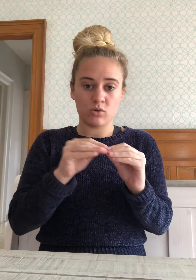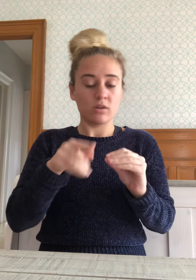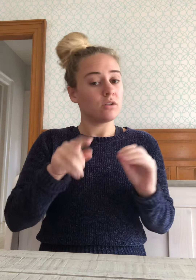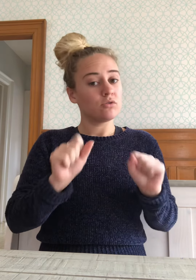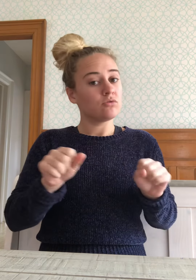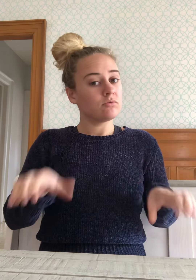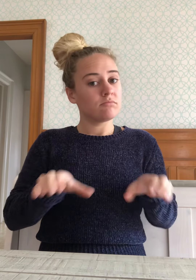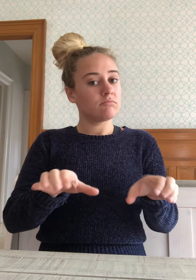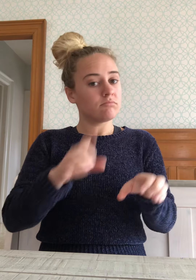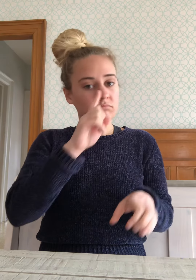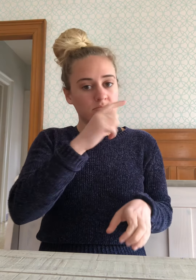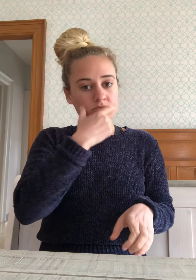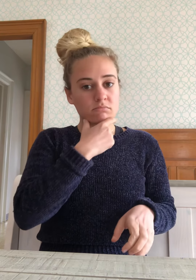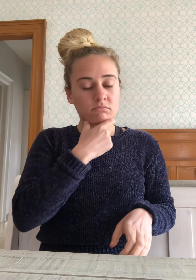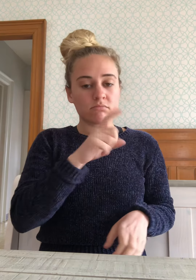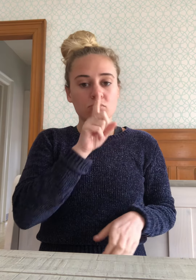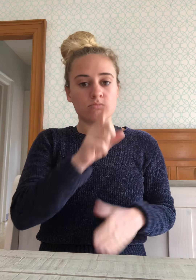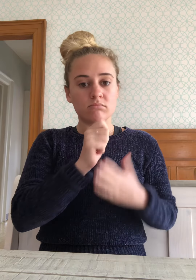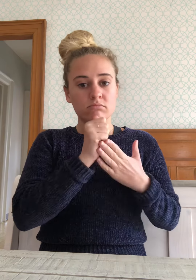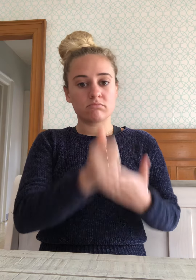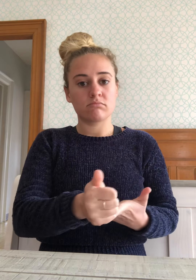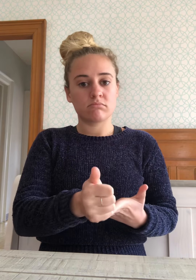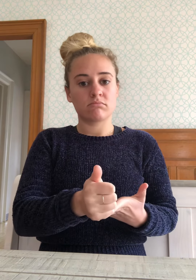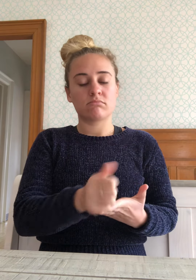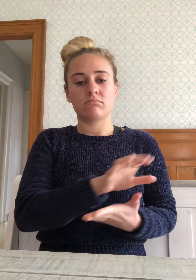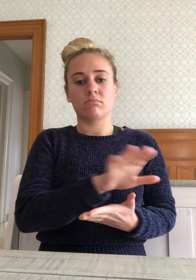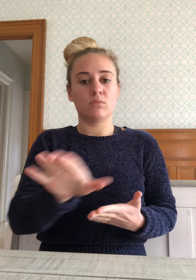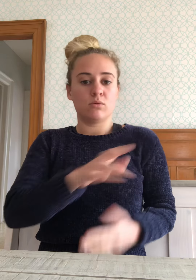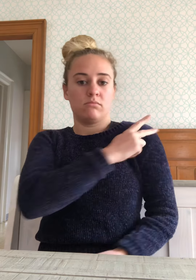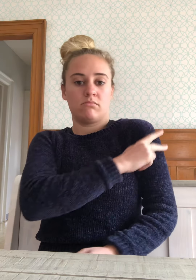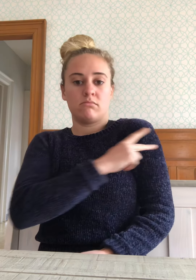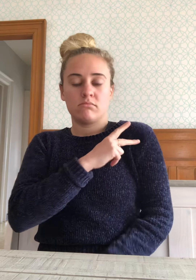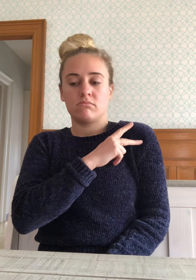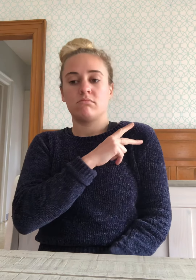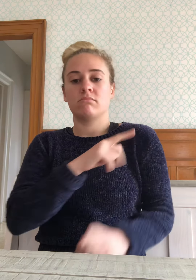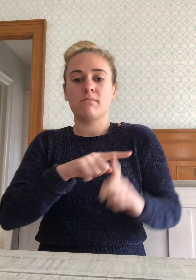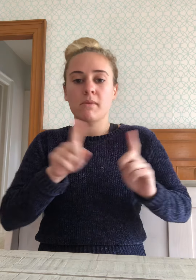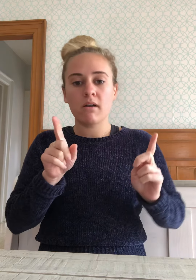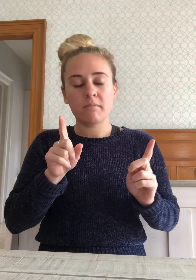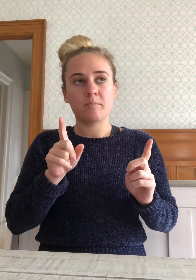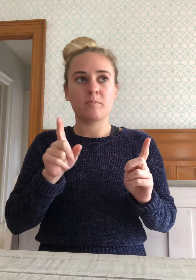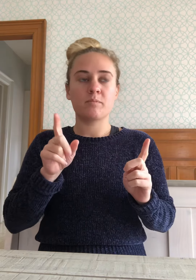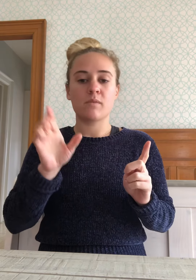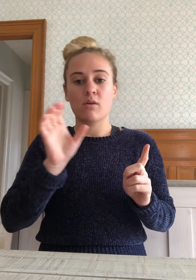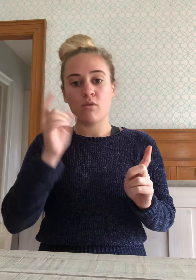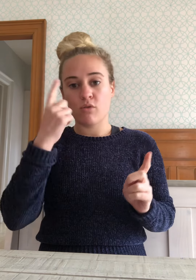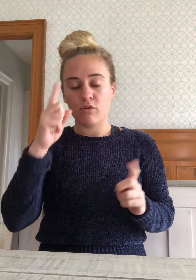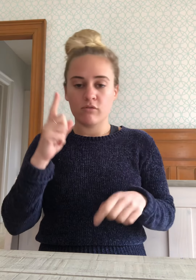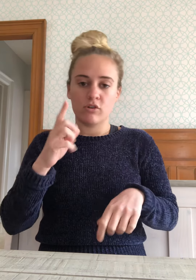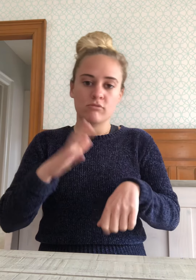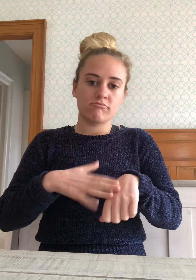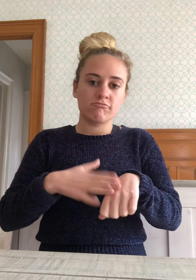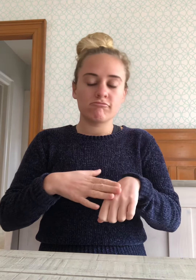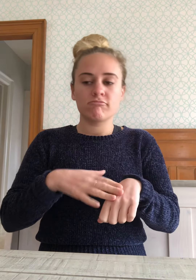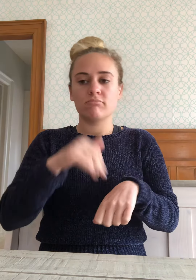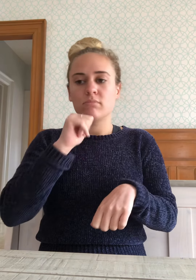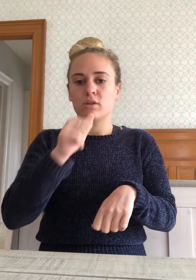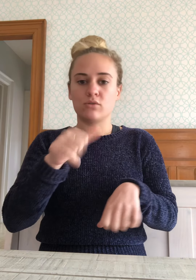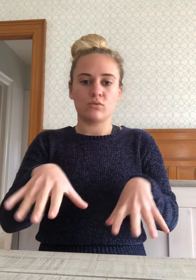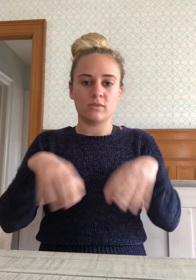real help to your patients, but look for the tip-offs. Don't get into the cases that are going to sour